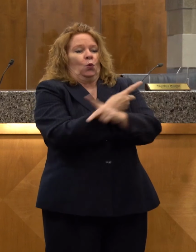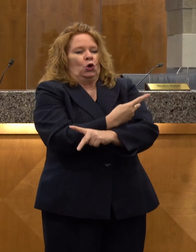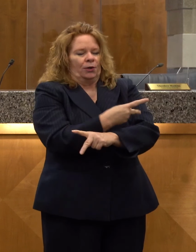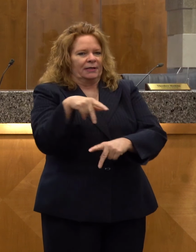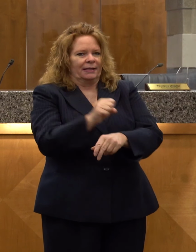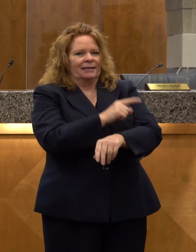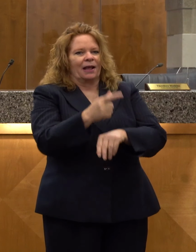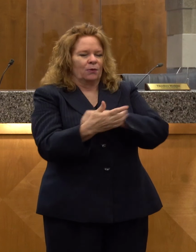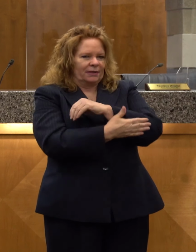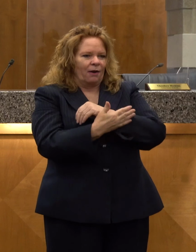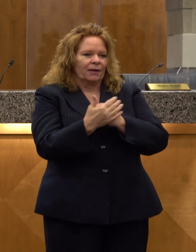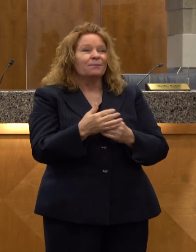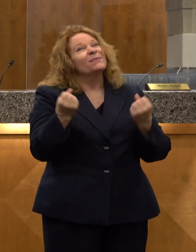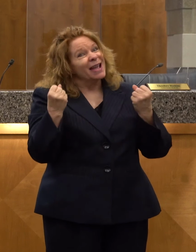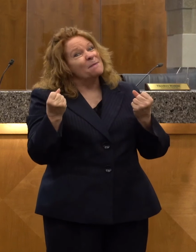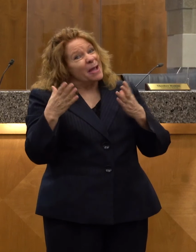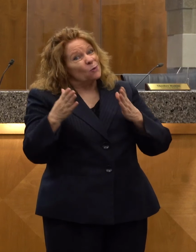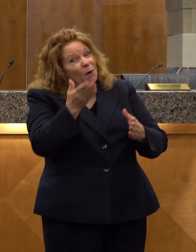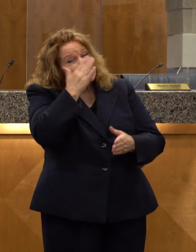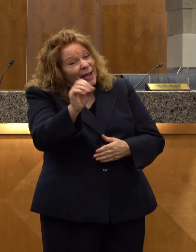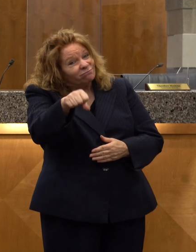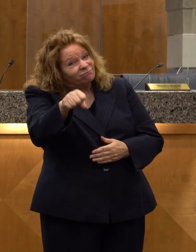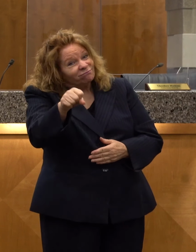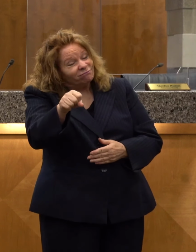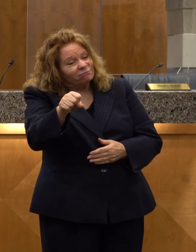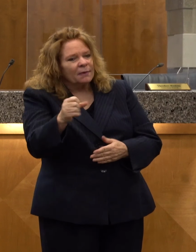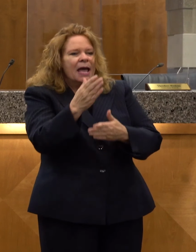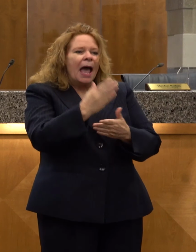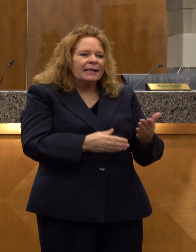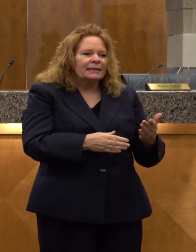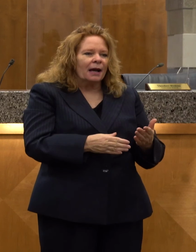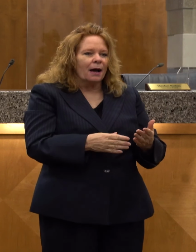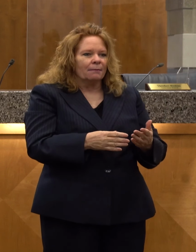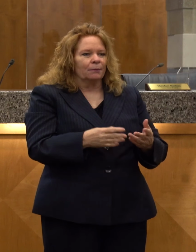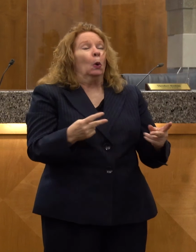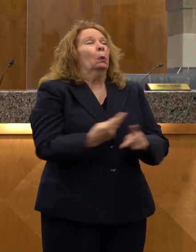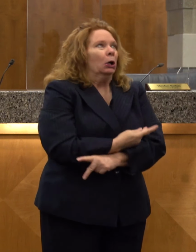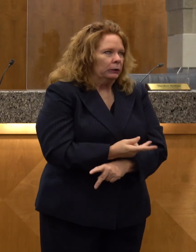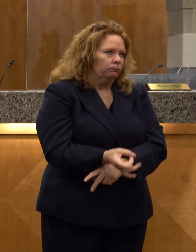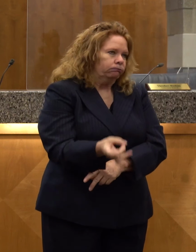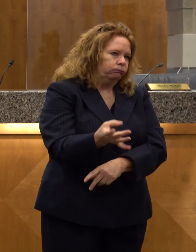Louis County. We have a lot of roads that are really bad, and then we have some that are worse than bad.